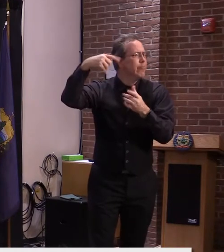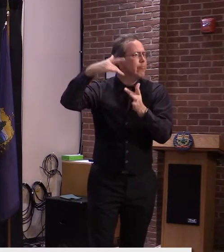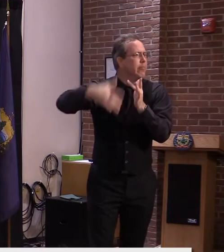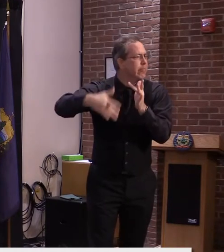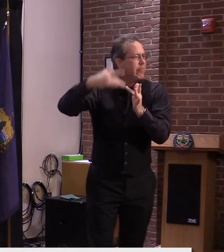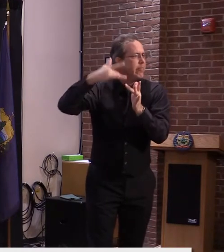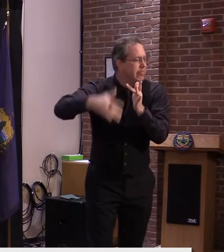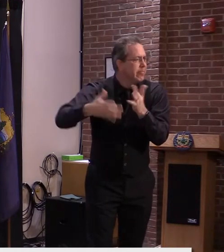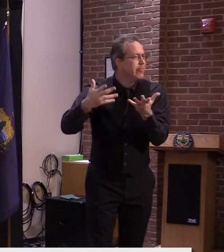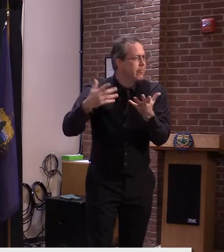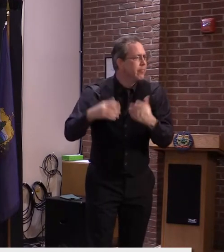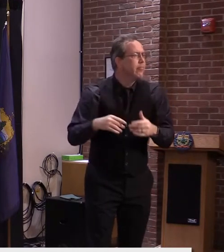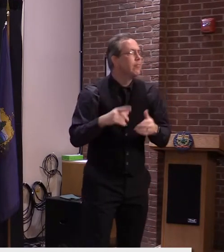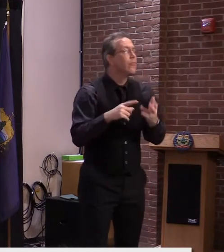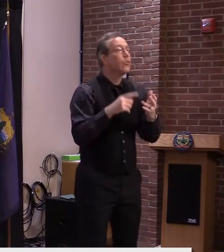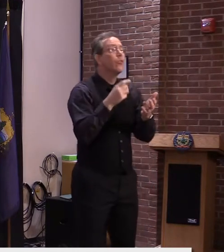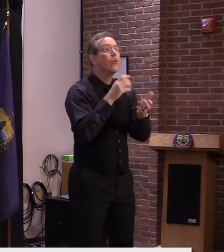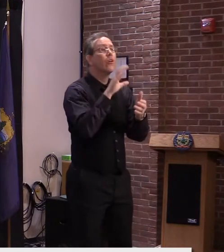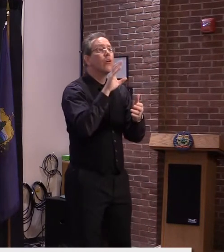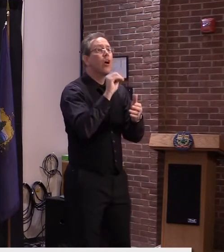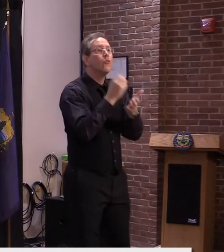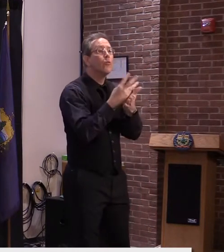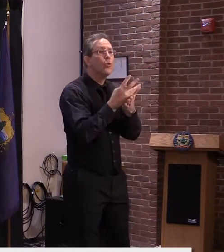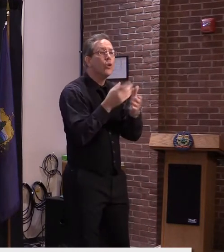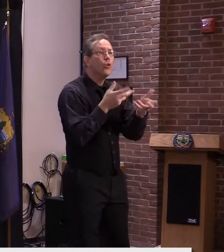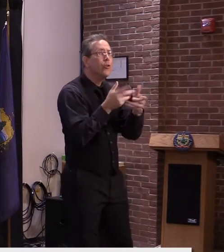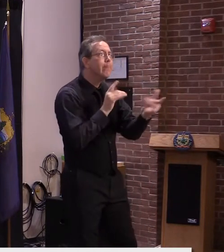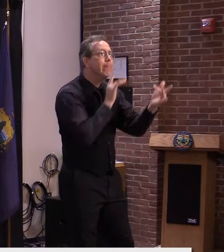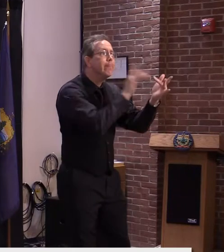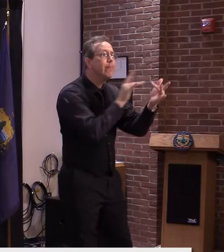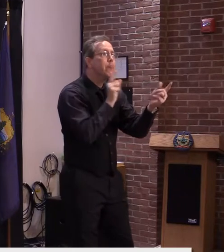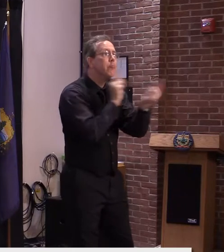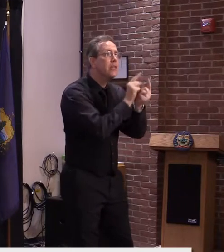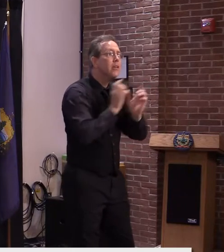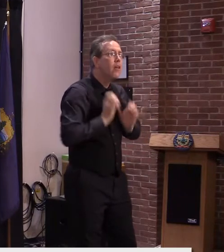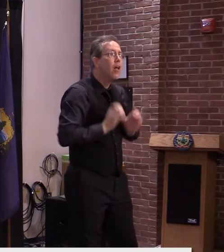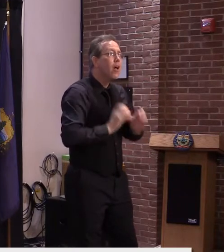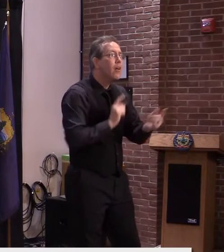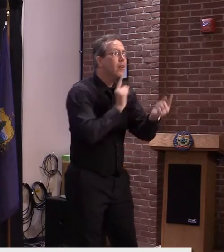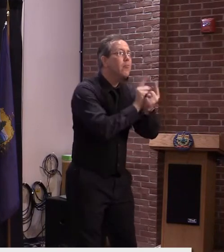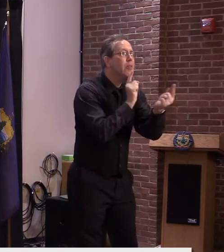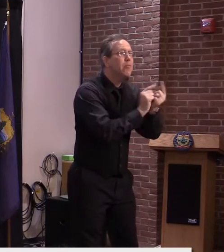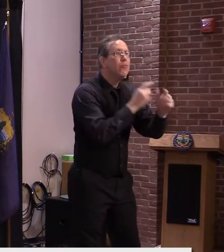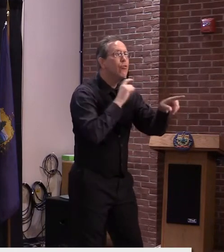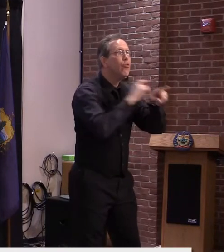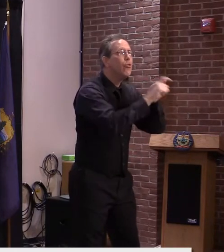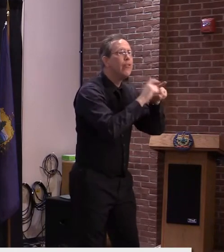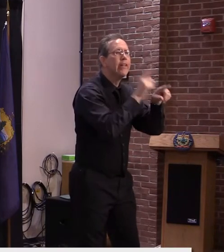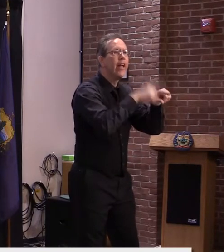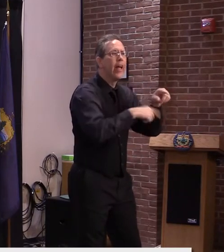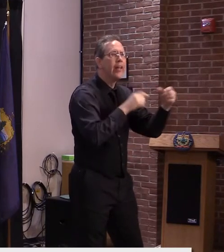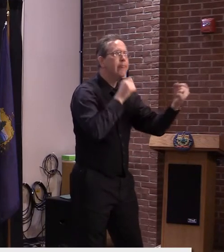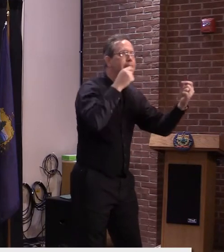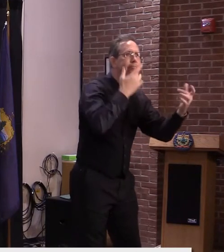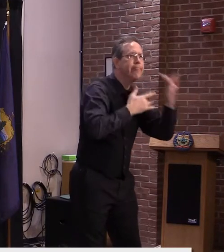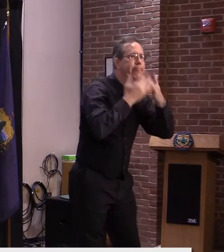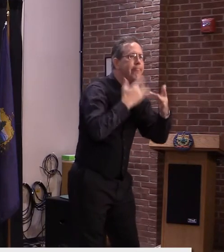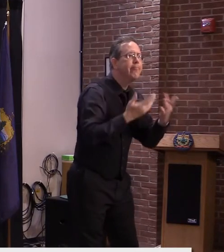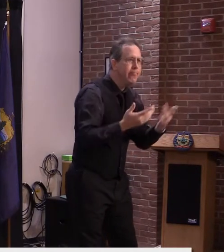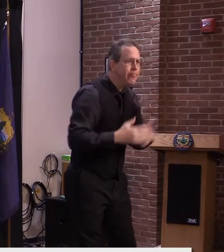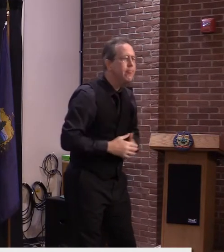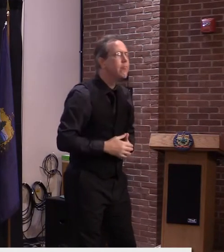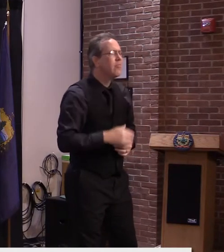need to reach their clients as they travel the state to check on their health and welfare. When time is short for someone, especially someone who's